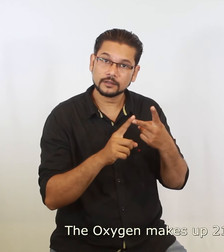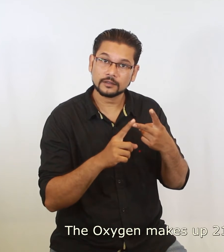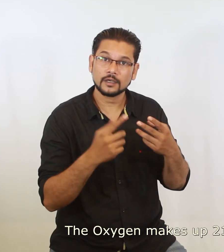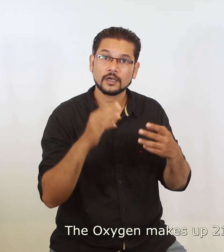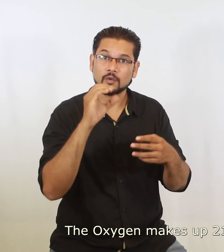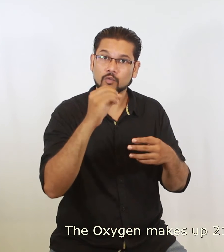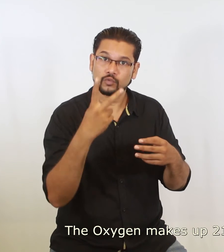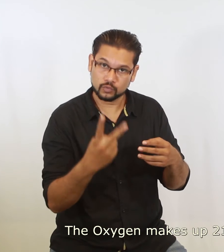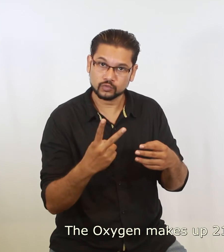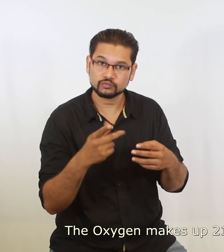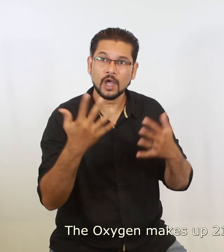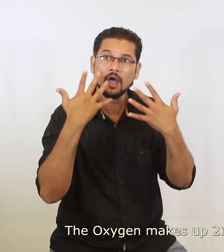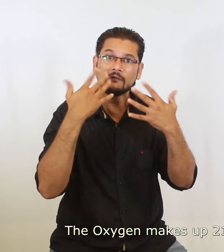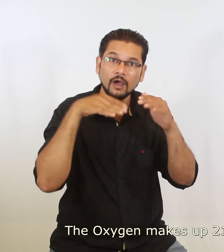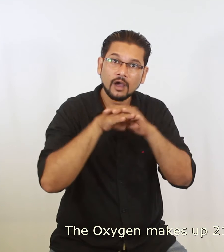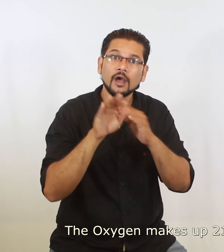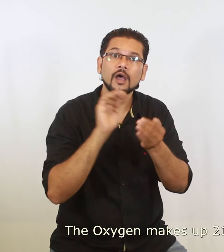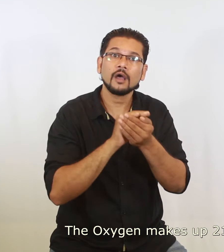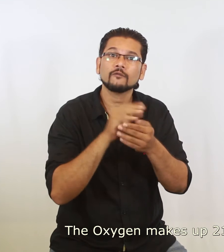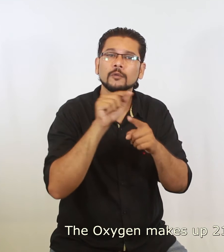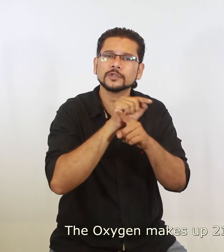The oxygen makes up 21% of the air.